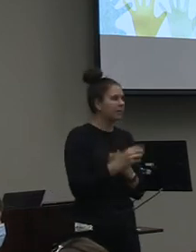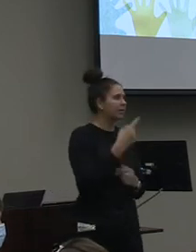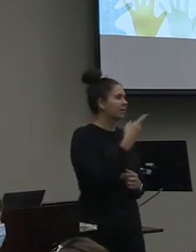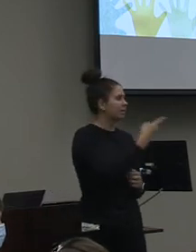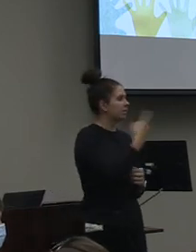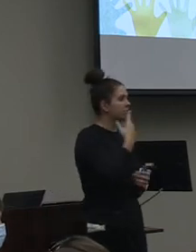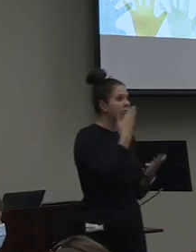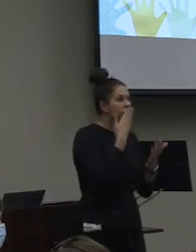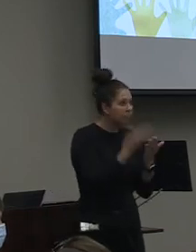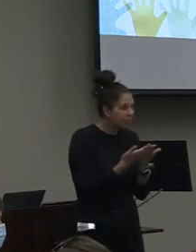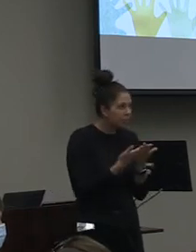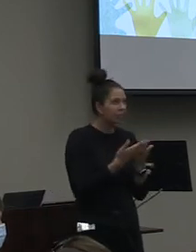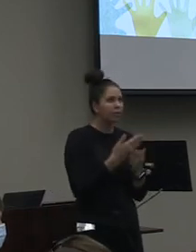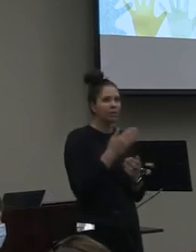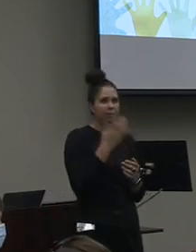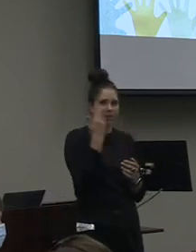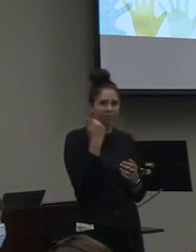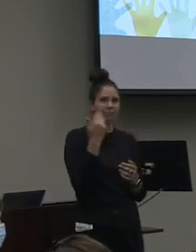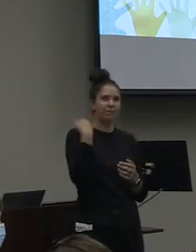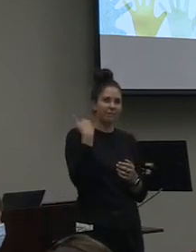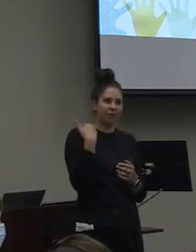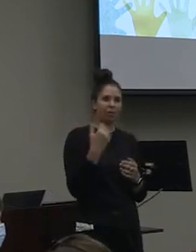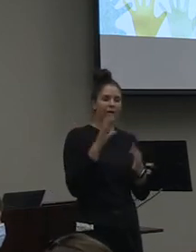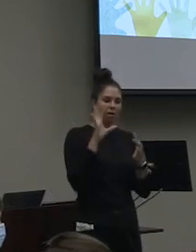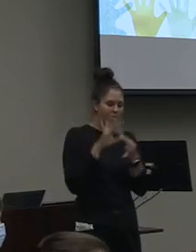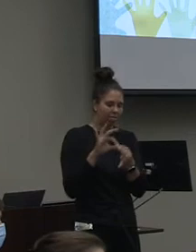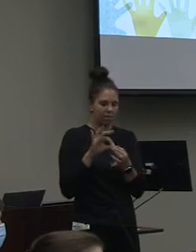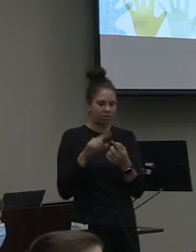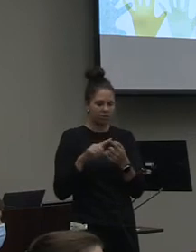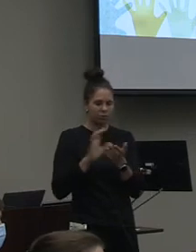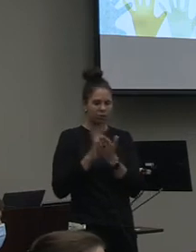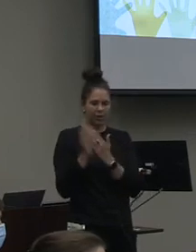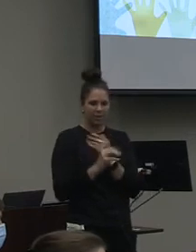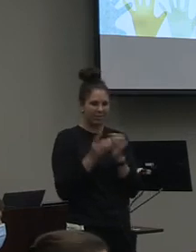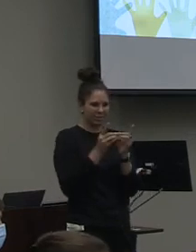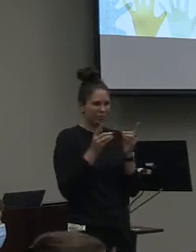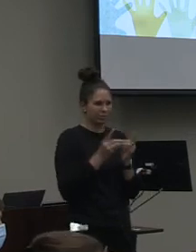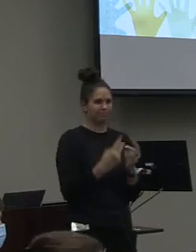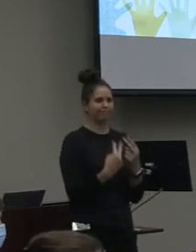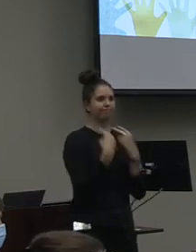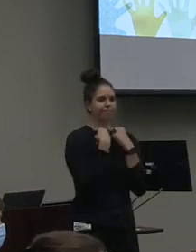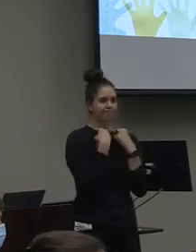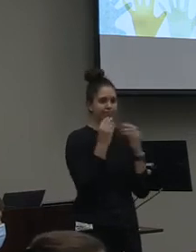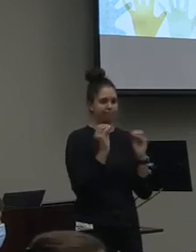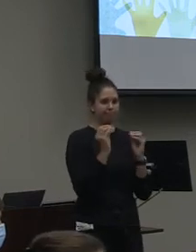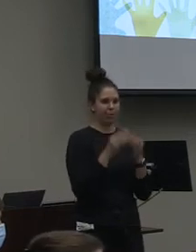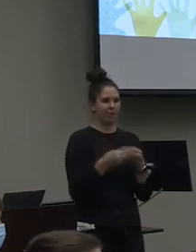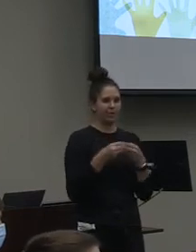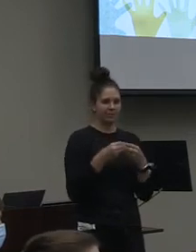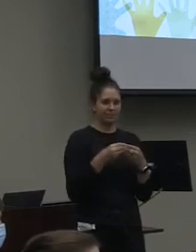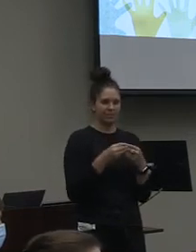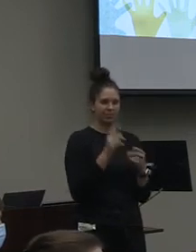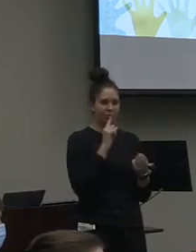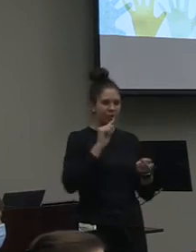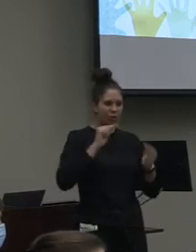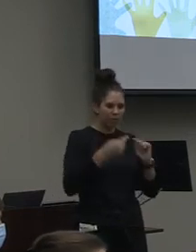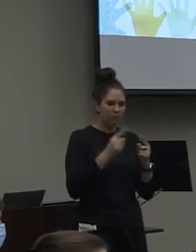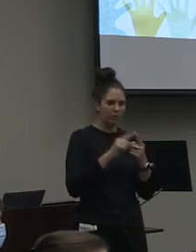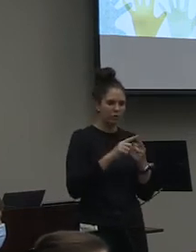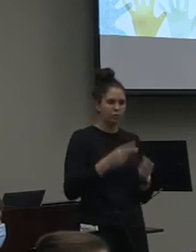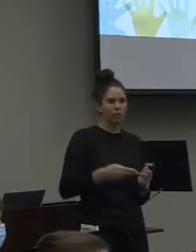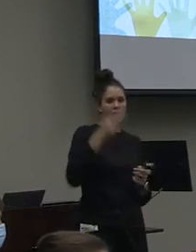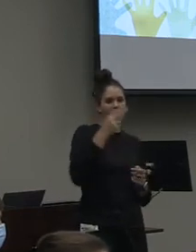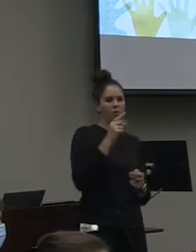because it was so tied to curriculum that like districts had no flexibility. And then it was really harmful to high